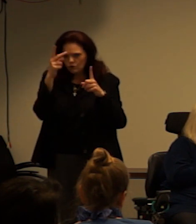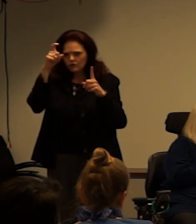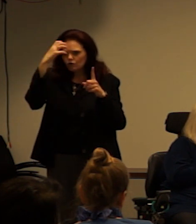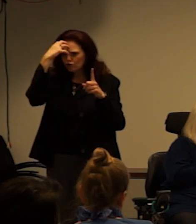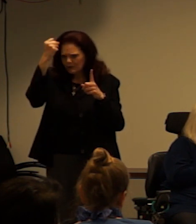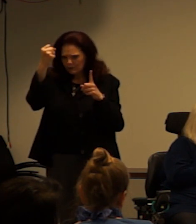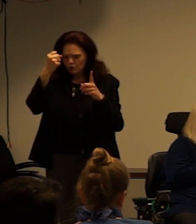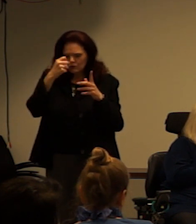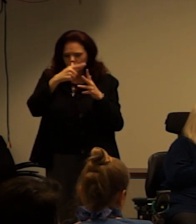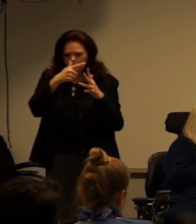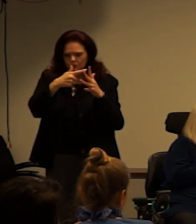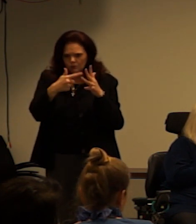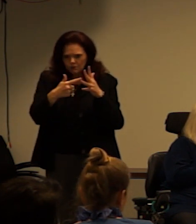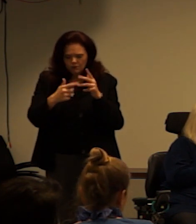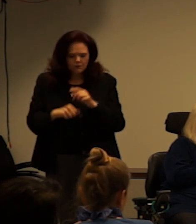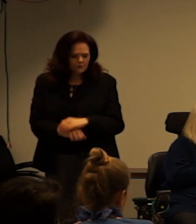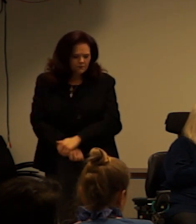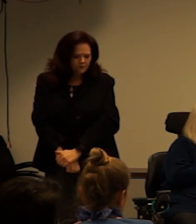remembered, okay?